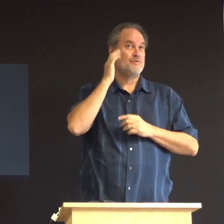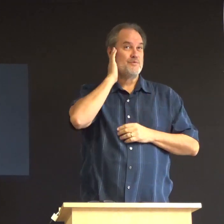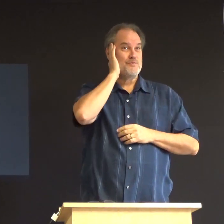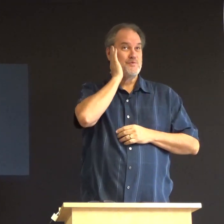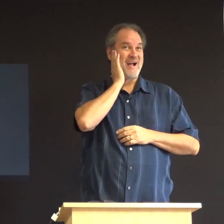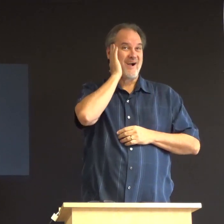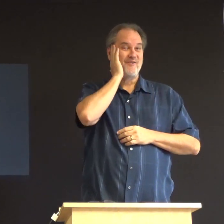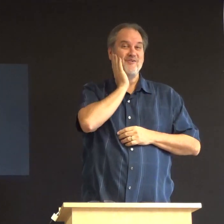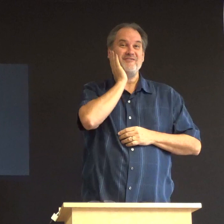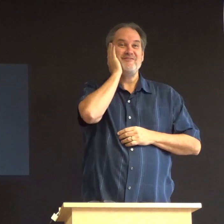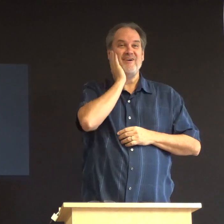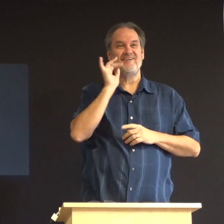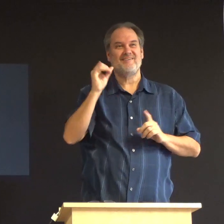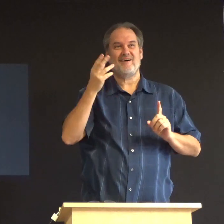A strong word.